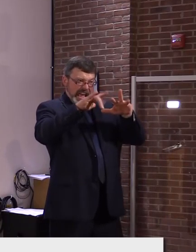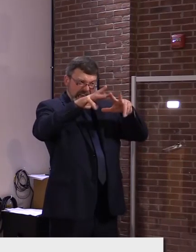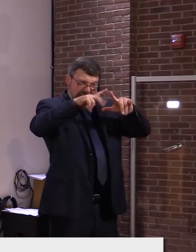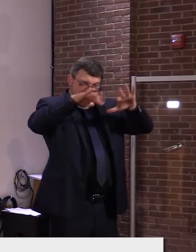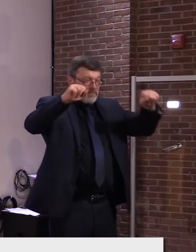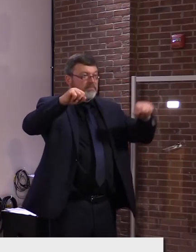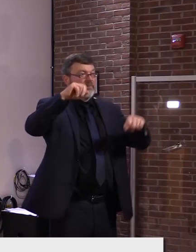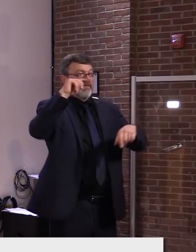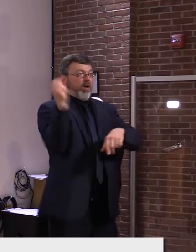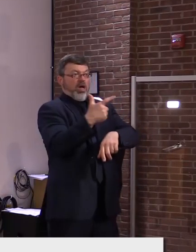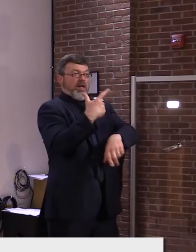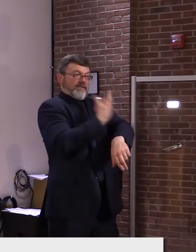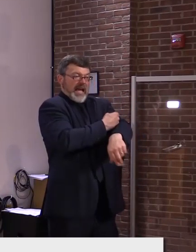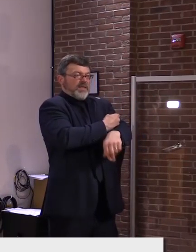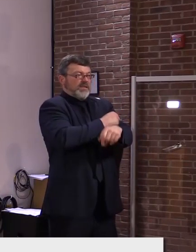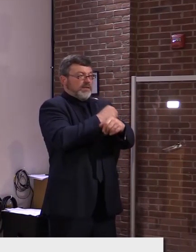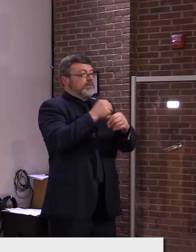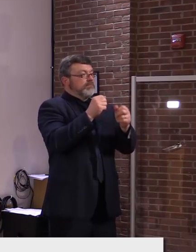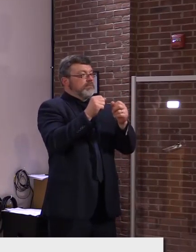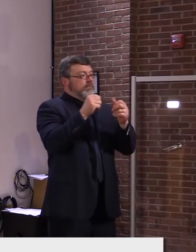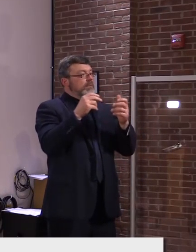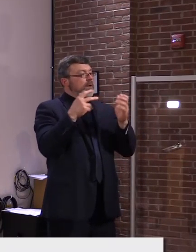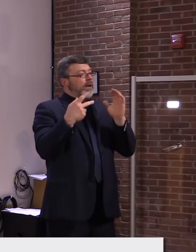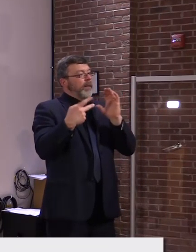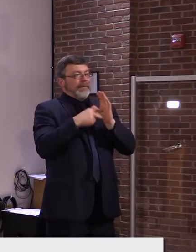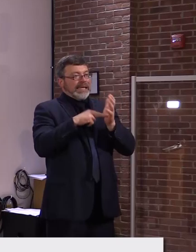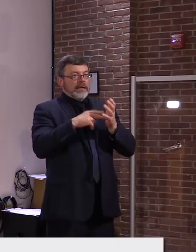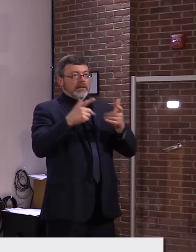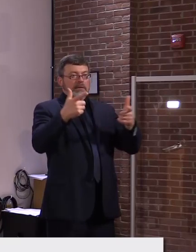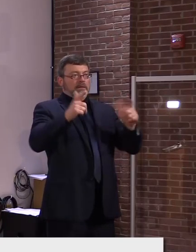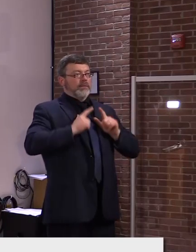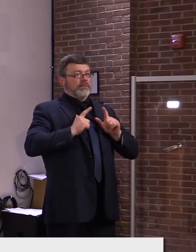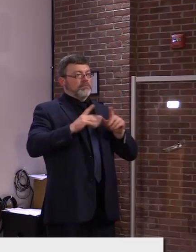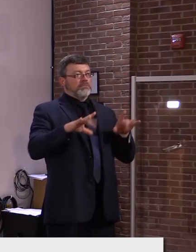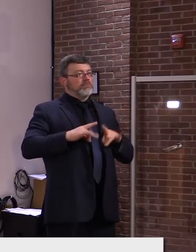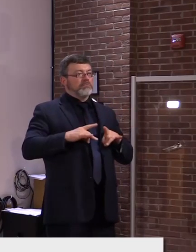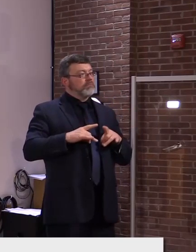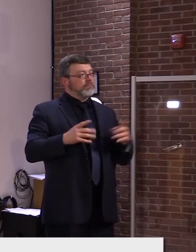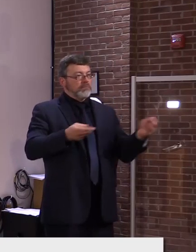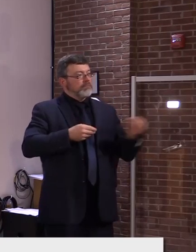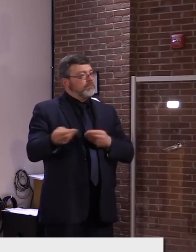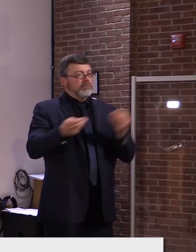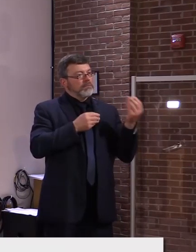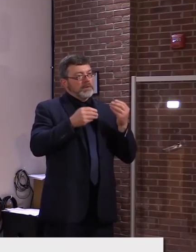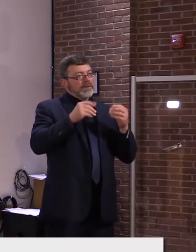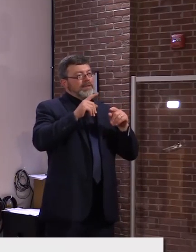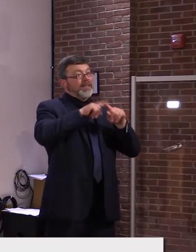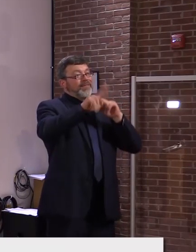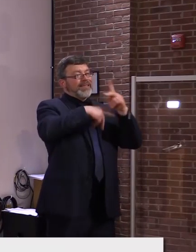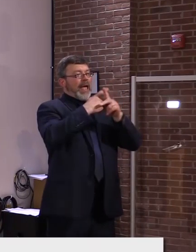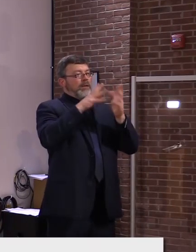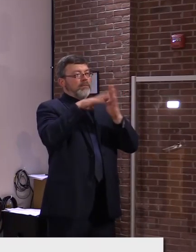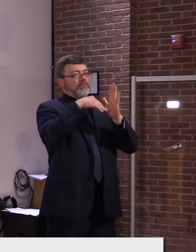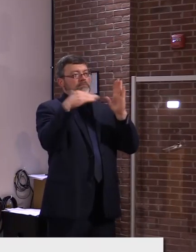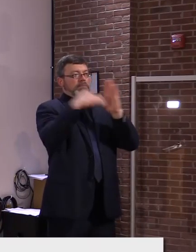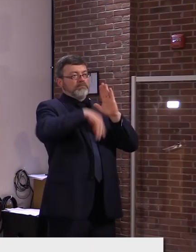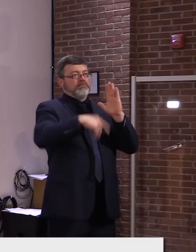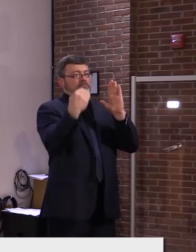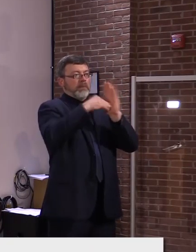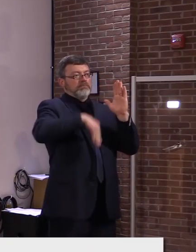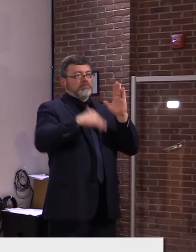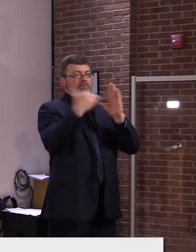possible so the virus can no longer be transmitted and mutate and perhaps cause worse variant strains that could